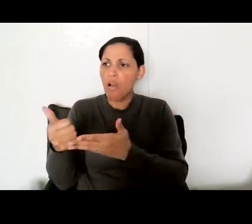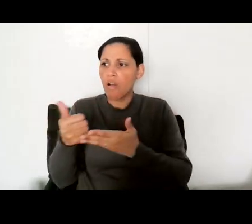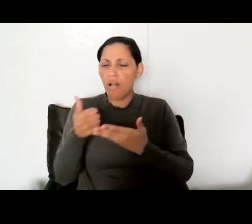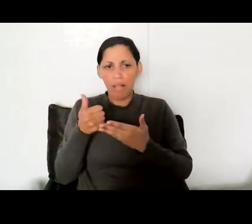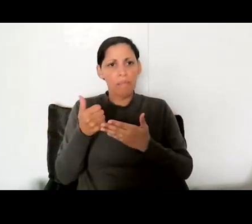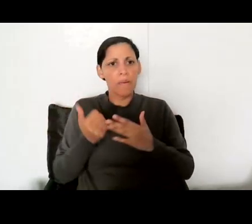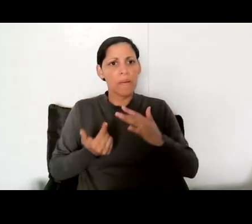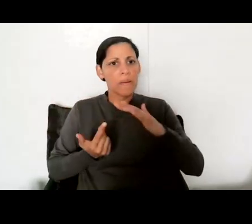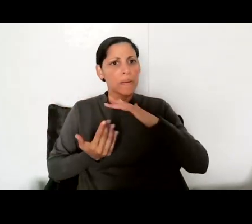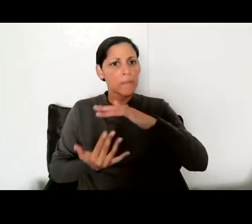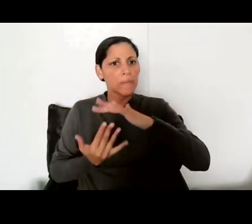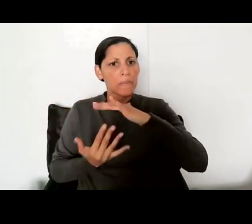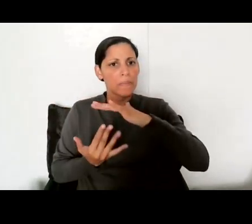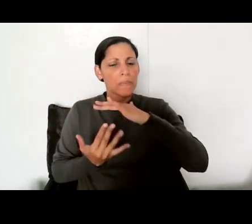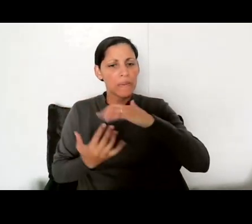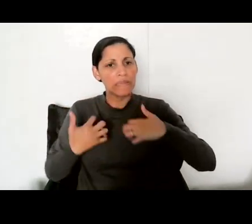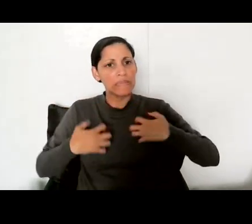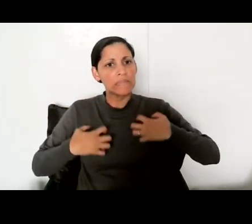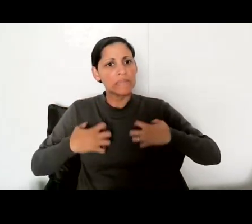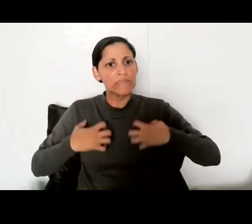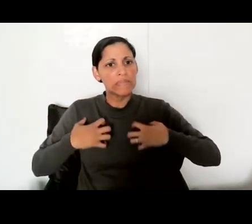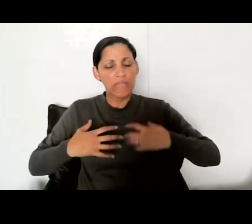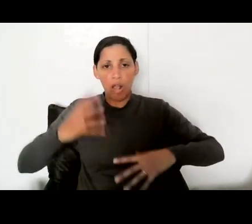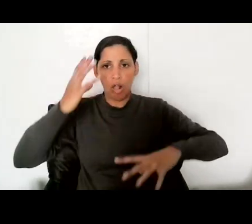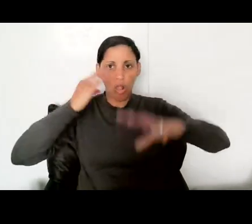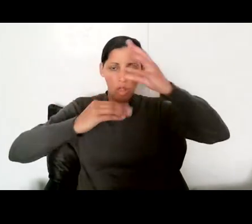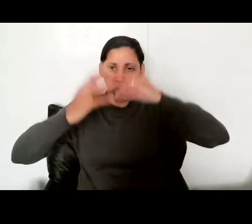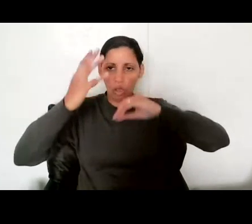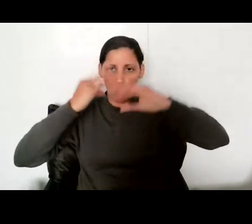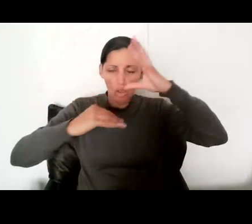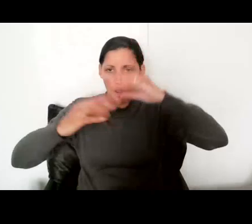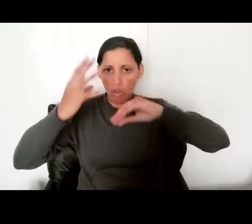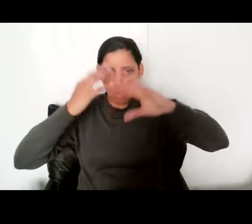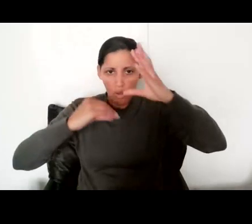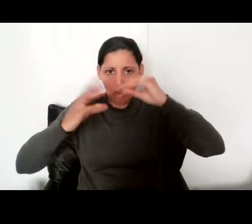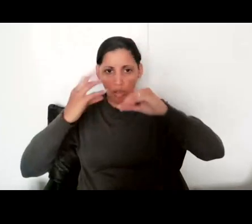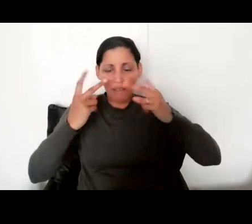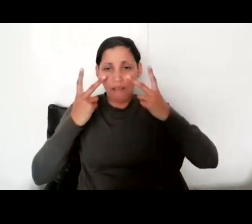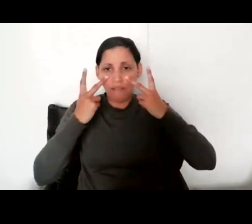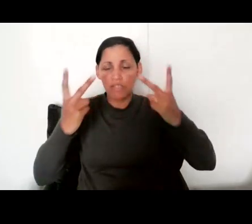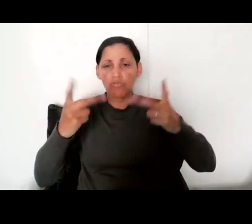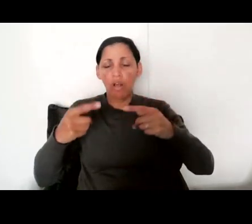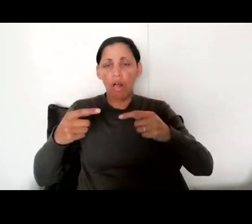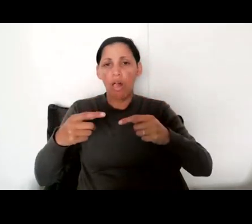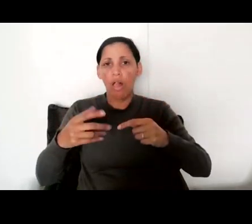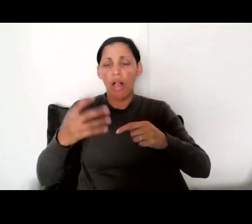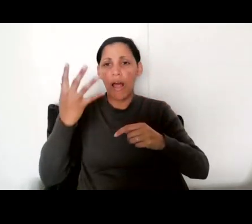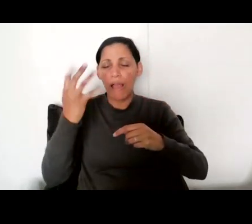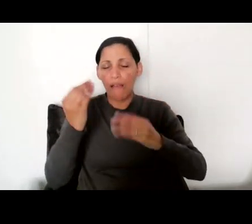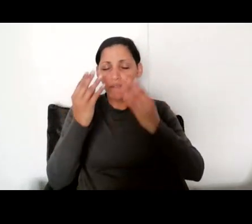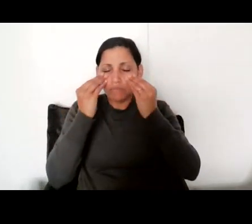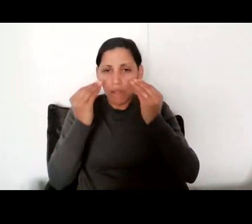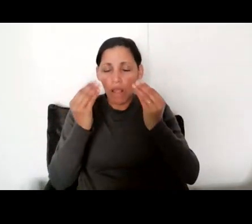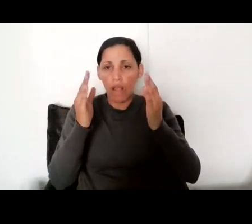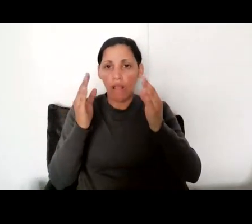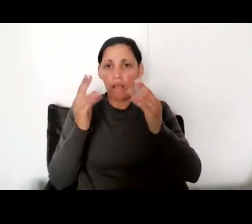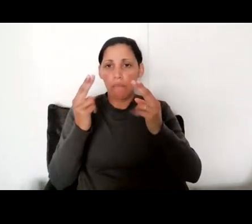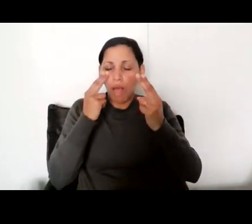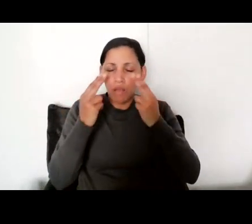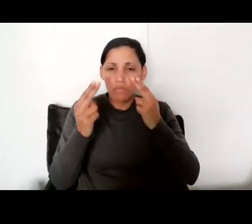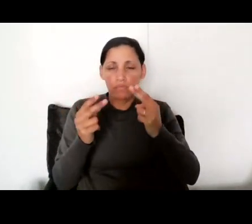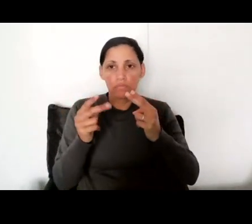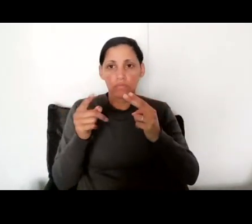to learn and understand the visual impairment. And looking at the information